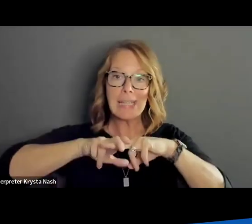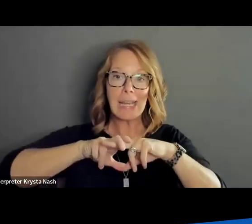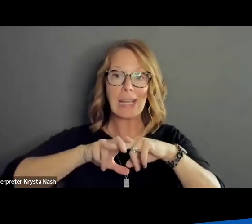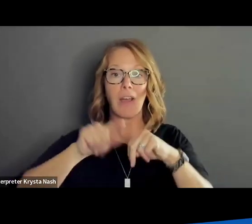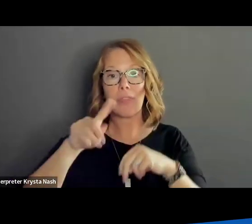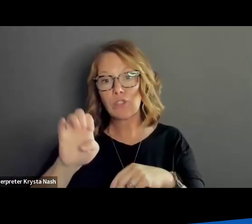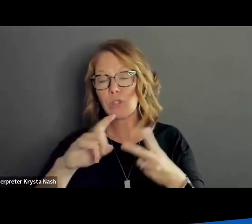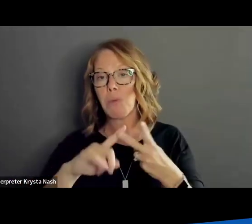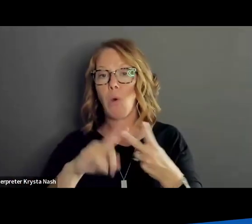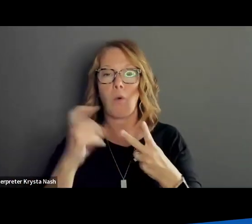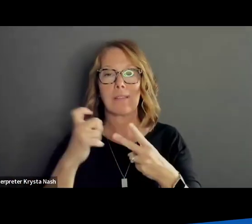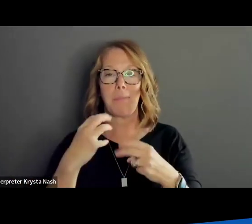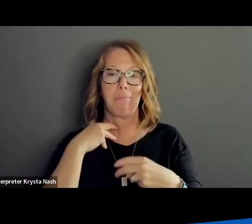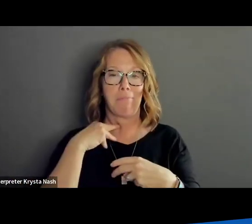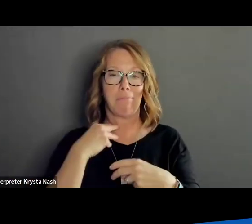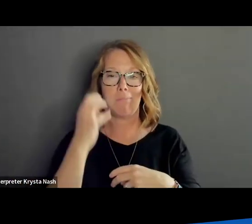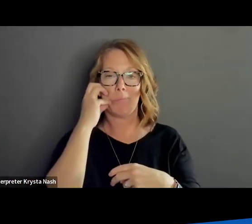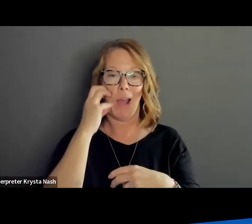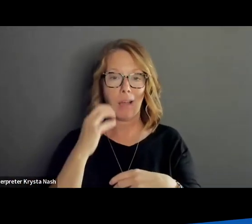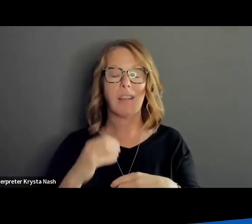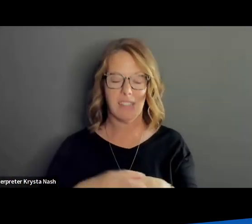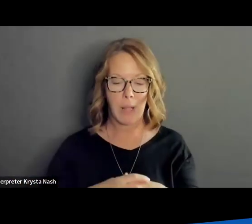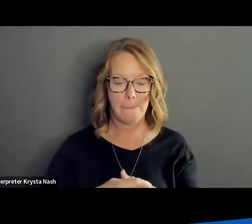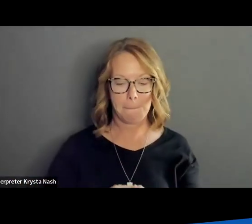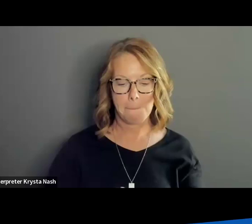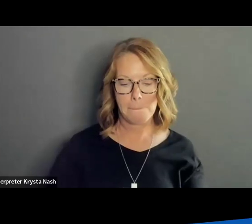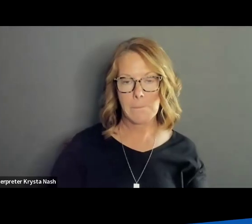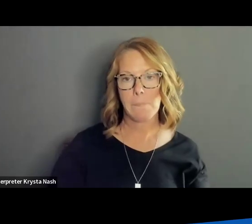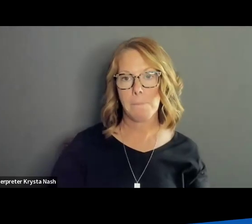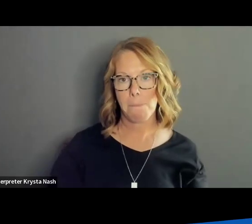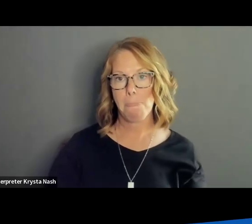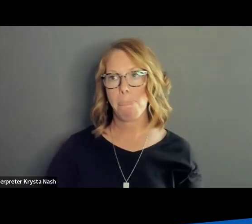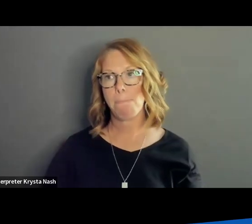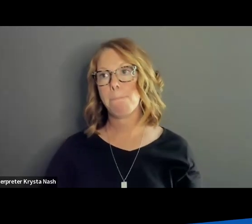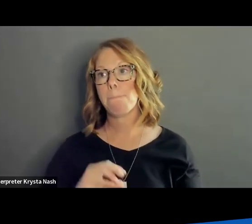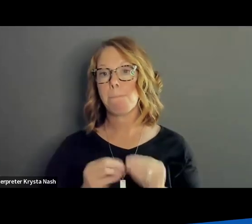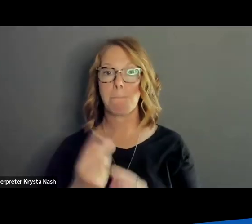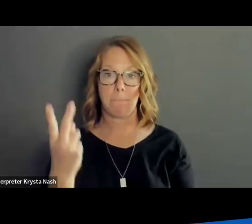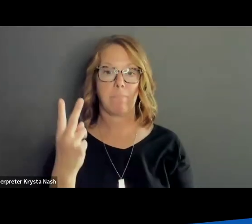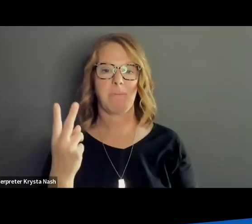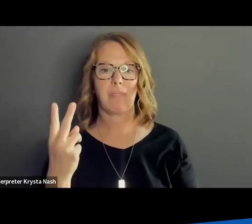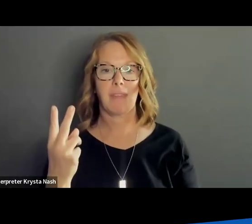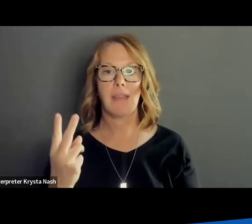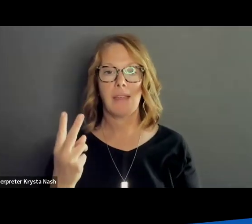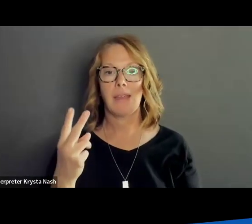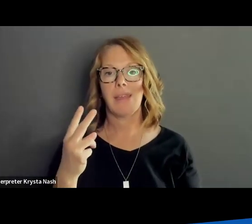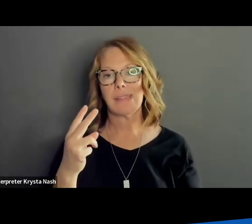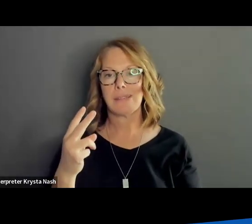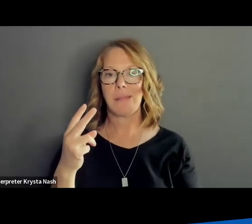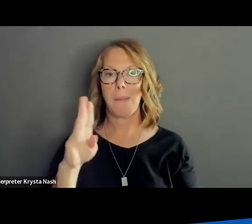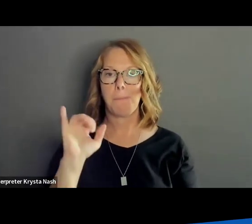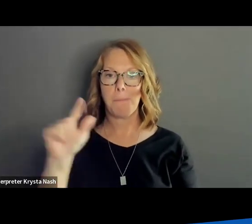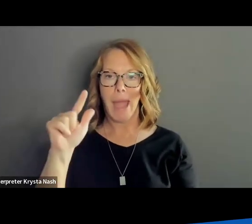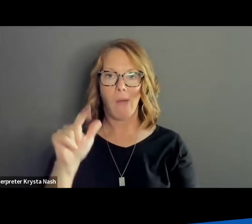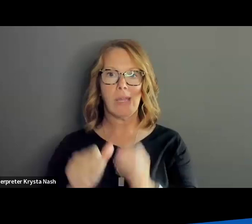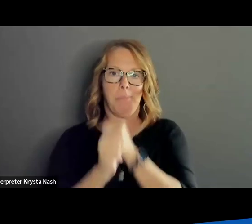calcium deposit in there. Sometimes a plug of something. That's the number one. Number two cause is bowel impaction. So you have to